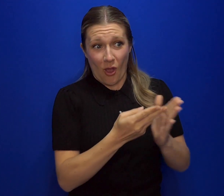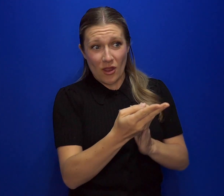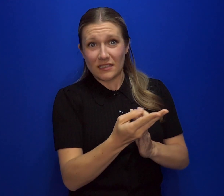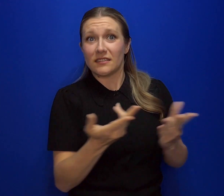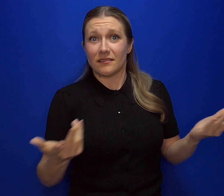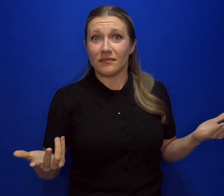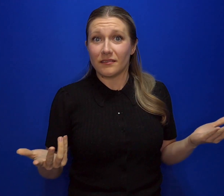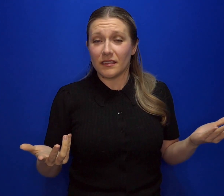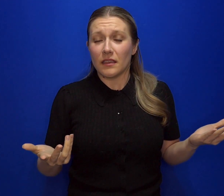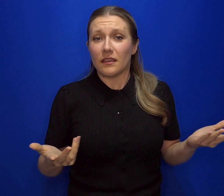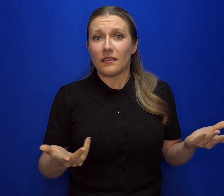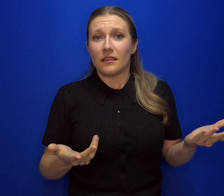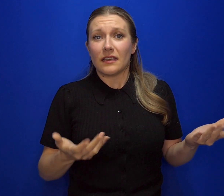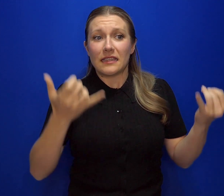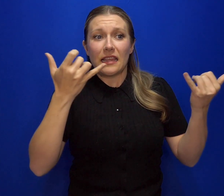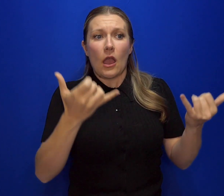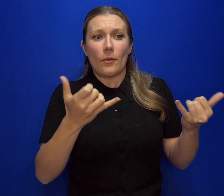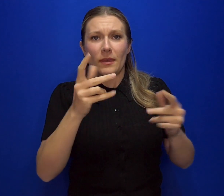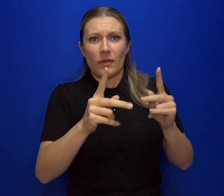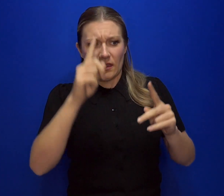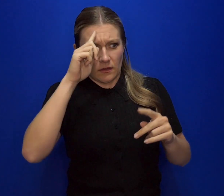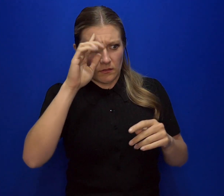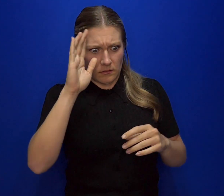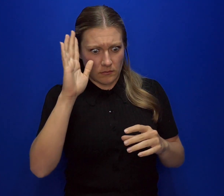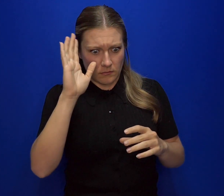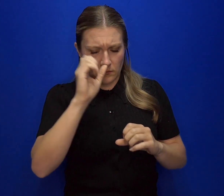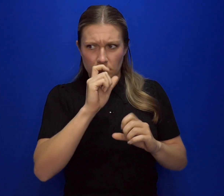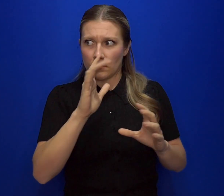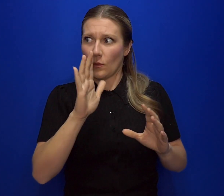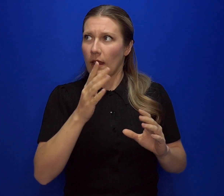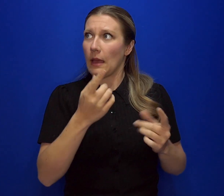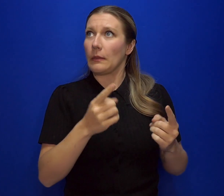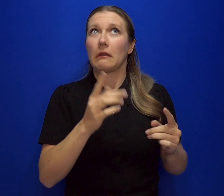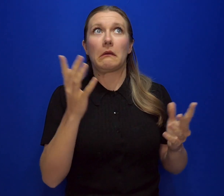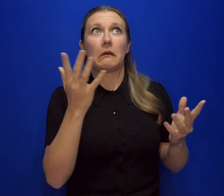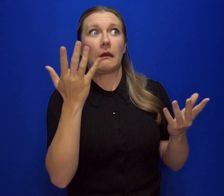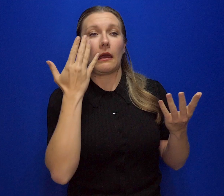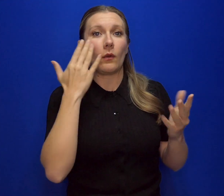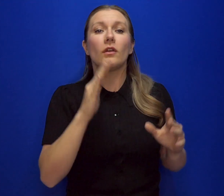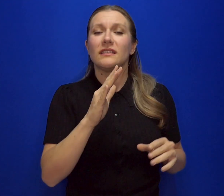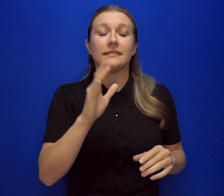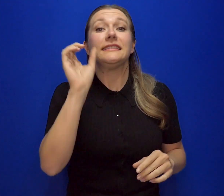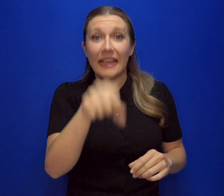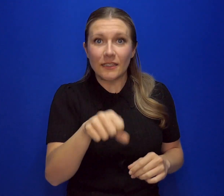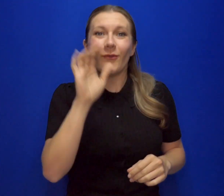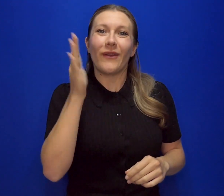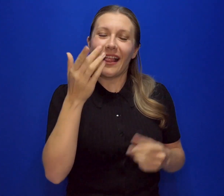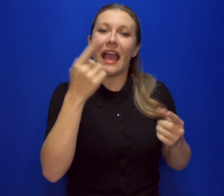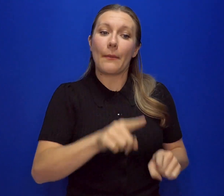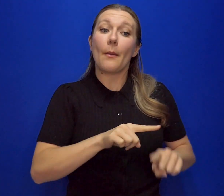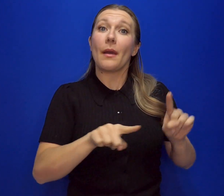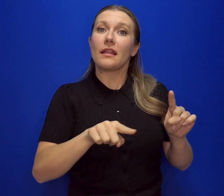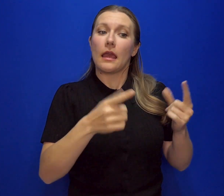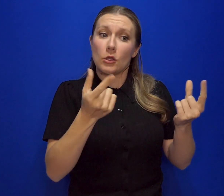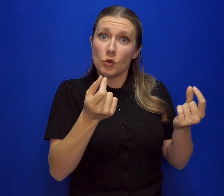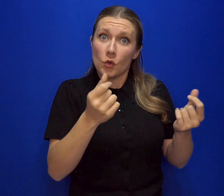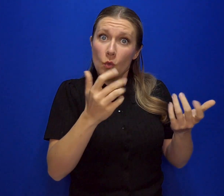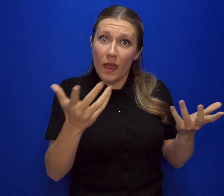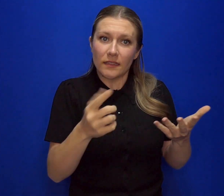That takes it out of the picture of, well, is it going to happen? Yes, it's going to happen. But this is what to do. These are the tools you